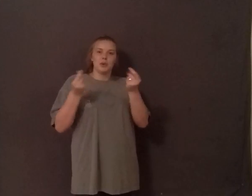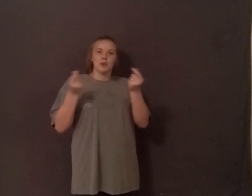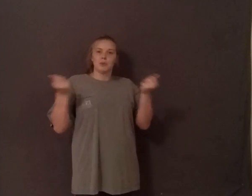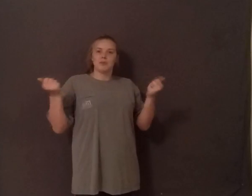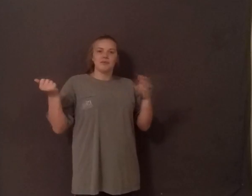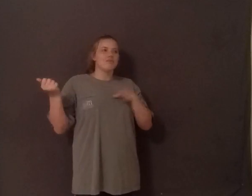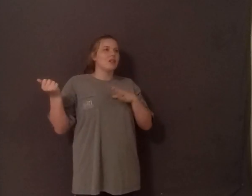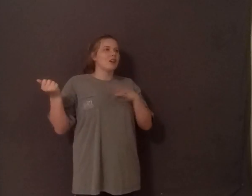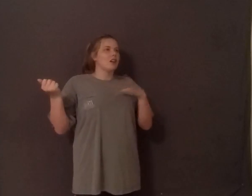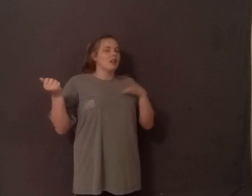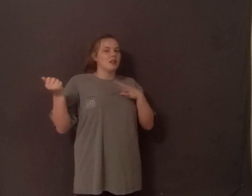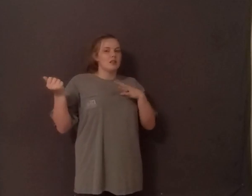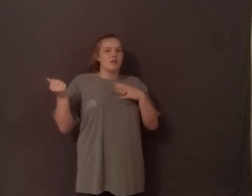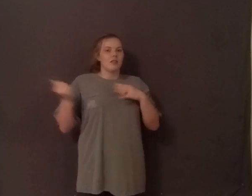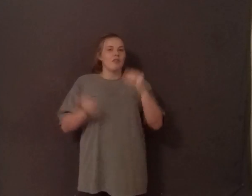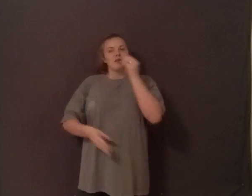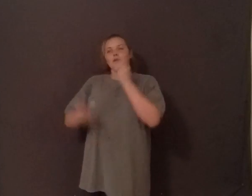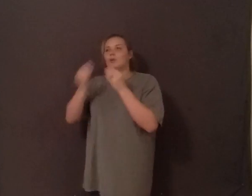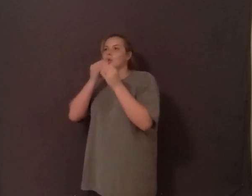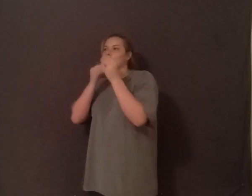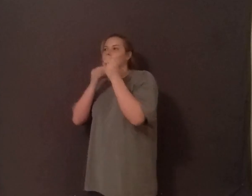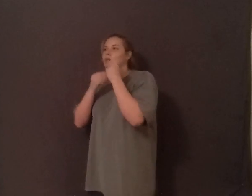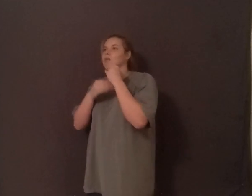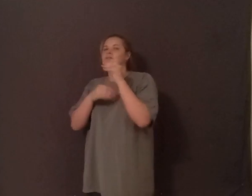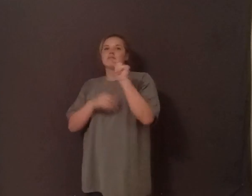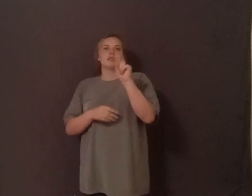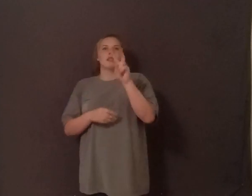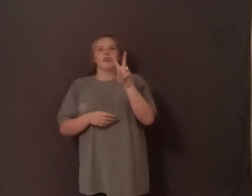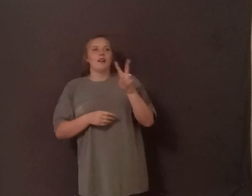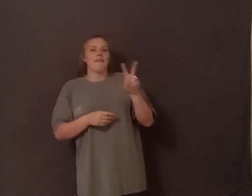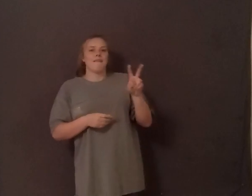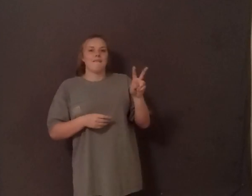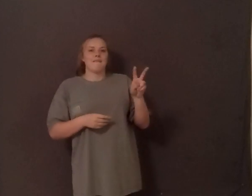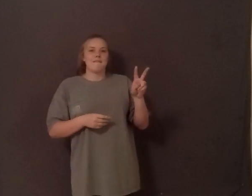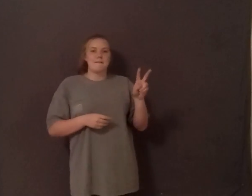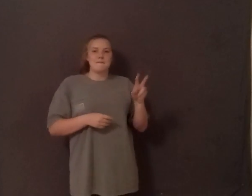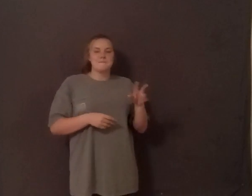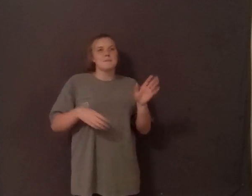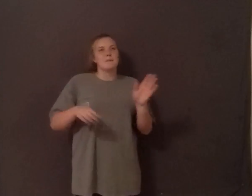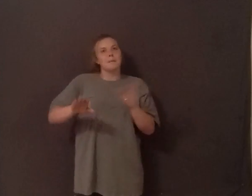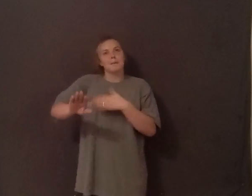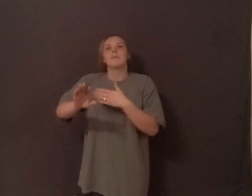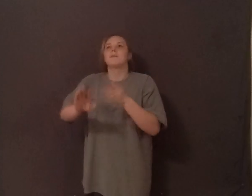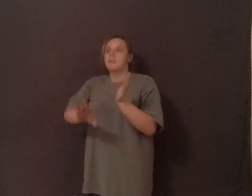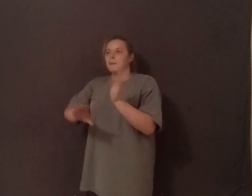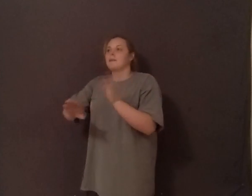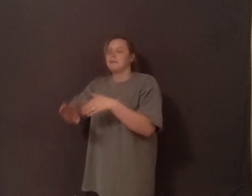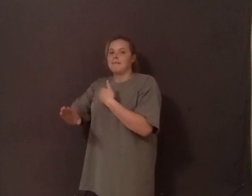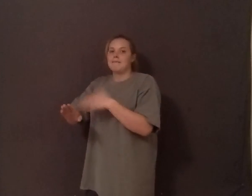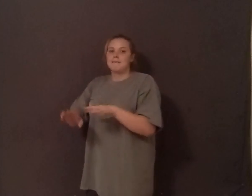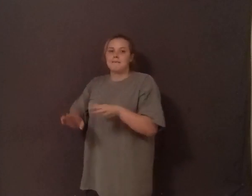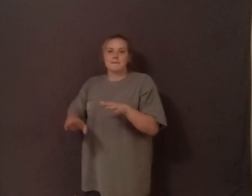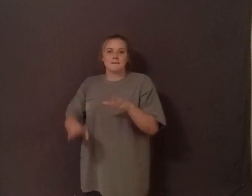eating your favorite food, when you're watching your favorite show, when a great song comes on the radio. In any of these moments,